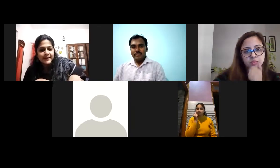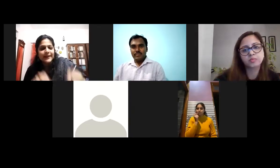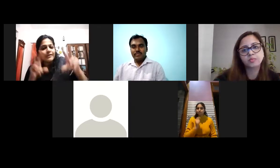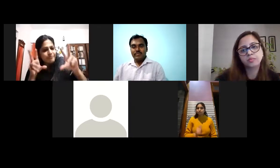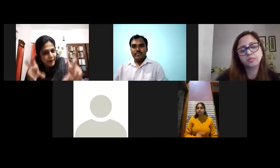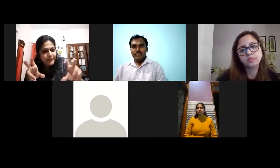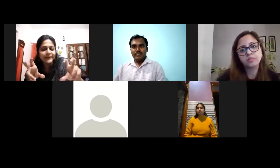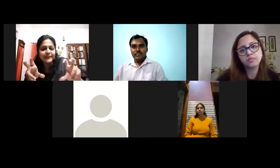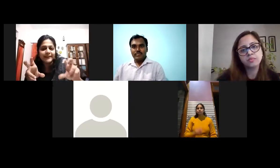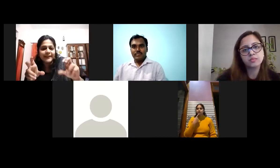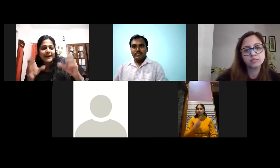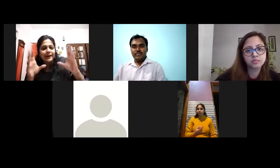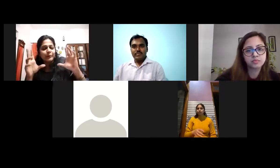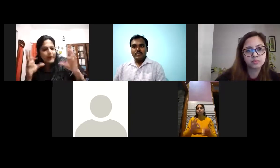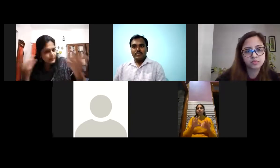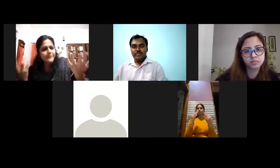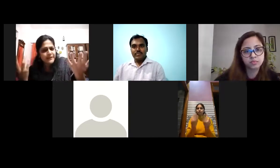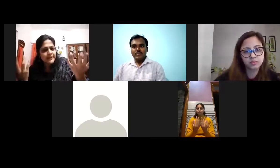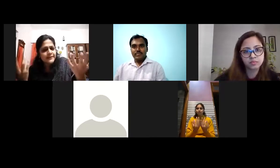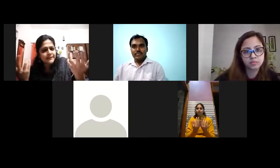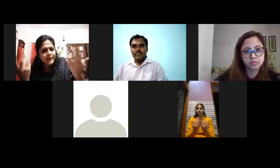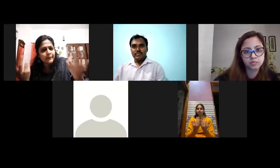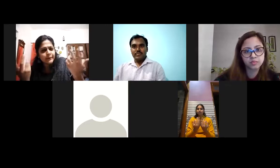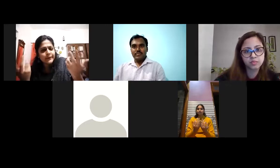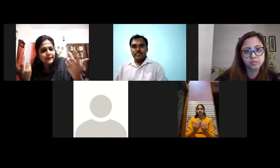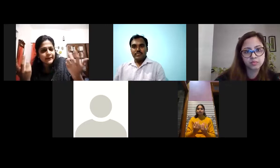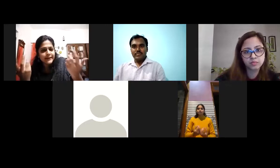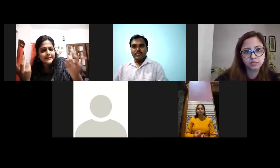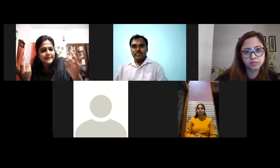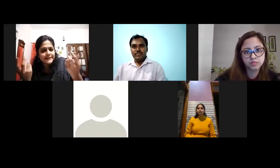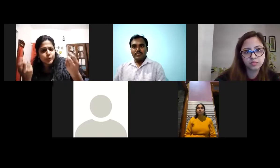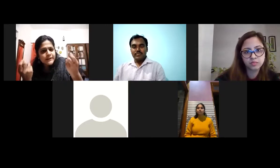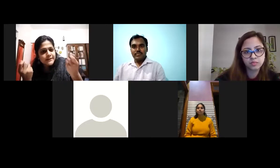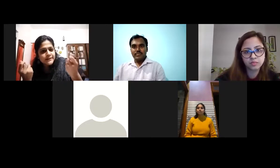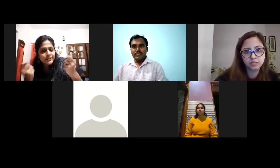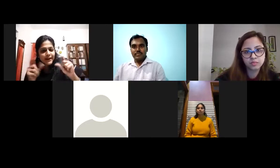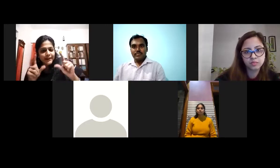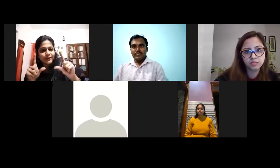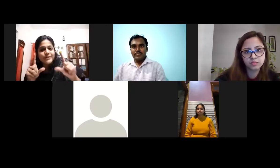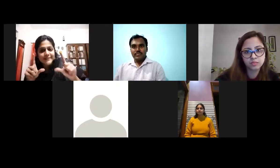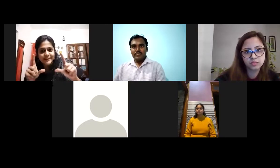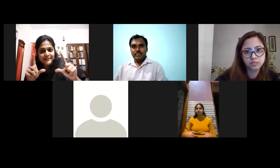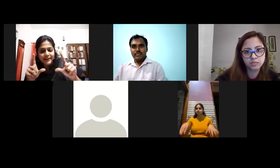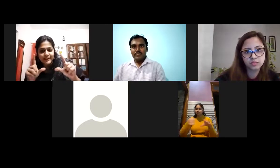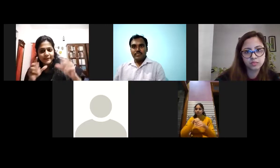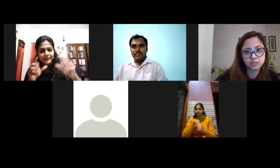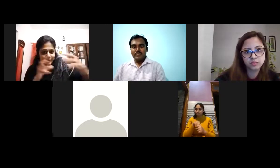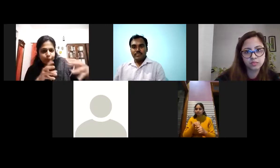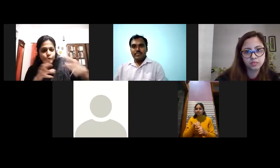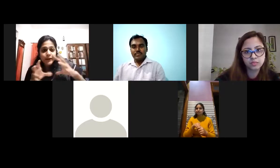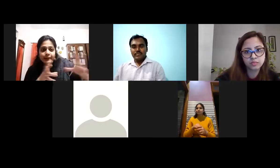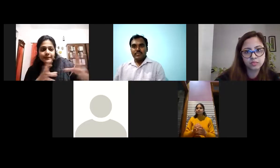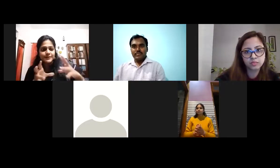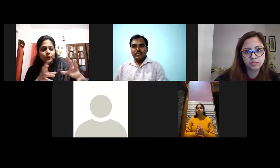let's say, family, especially considering the family being in that sense so integral to the idea of the state, right? And